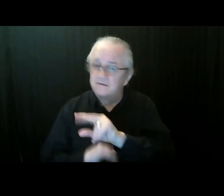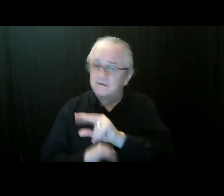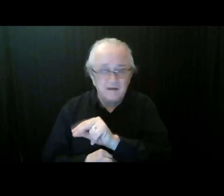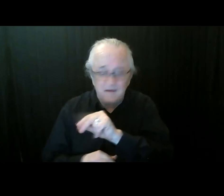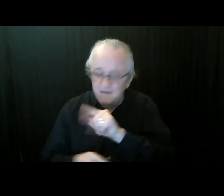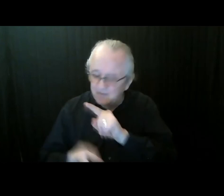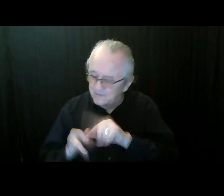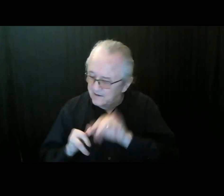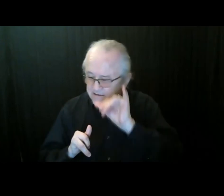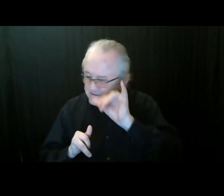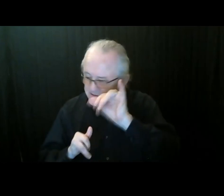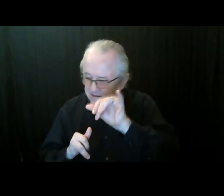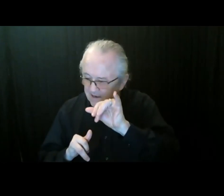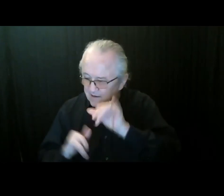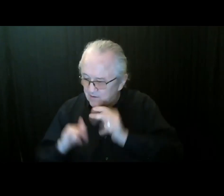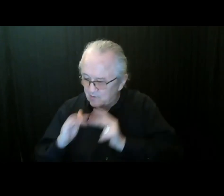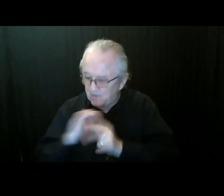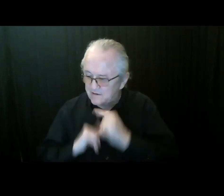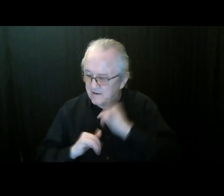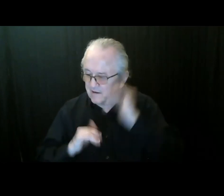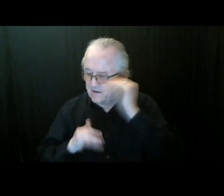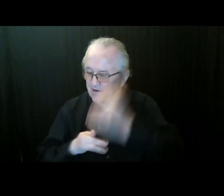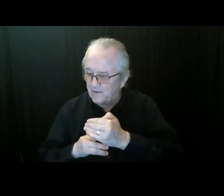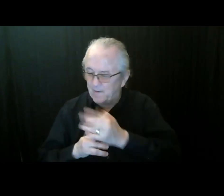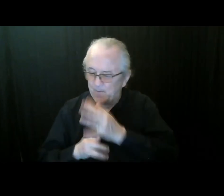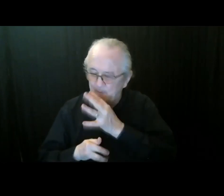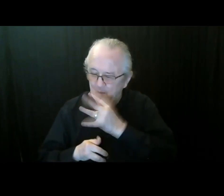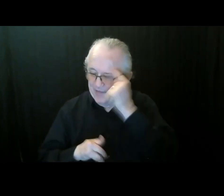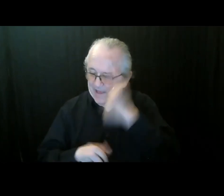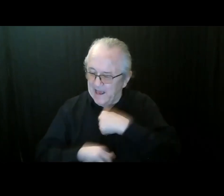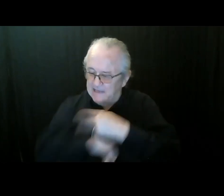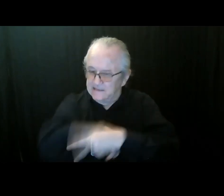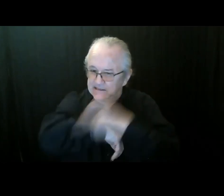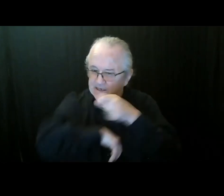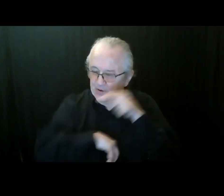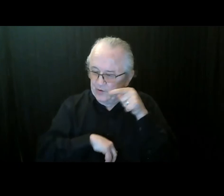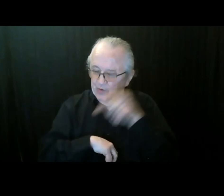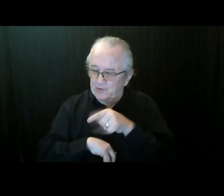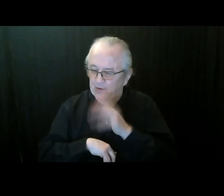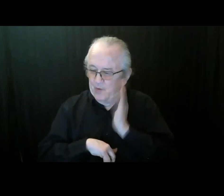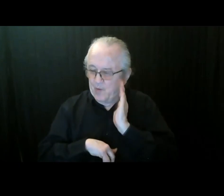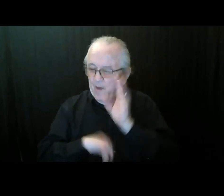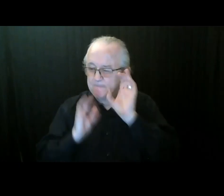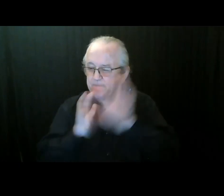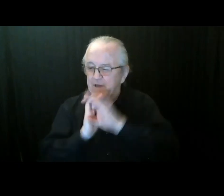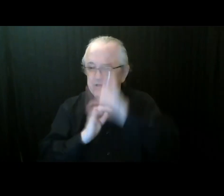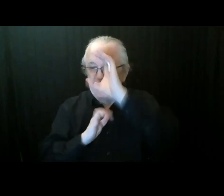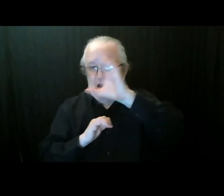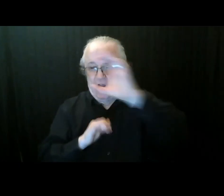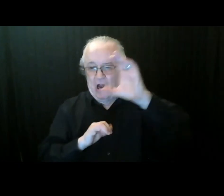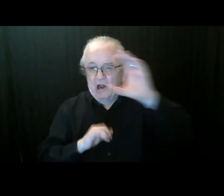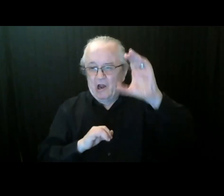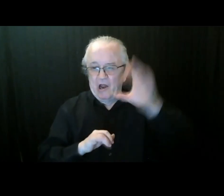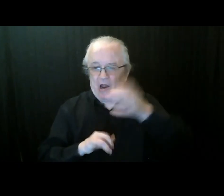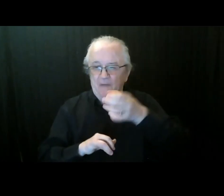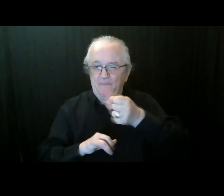garage. When I close the door, your mother will think you've been birdnapped. I said, your picture will appear on milk cartons